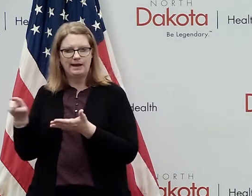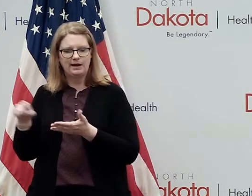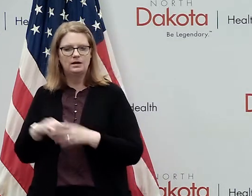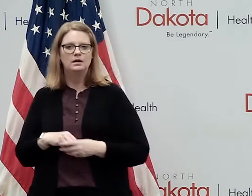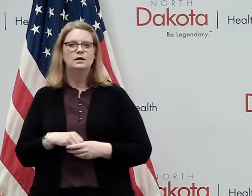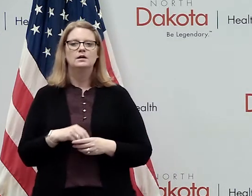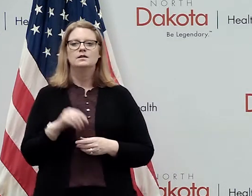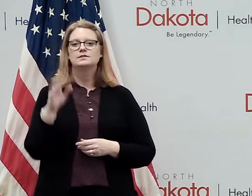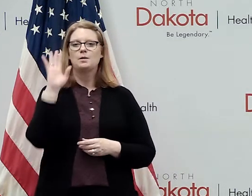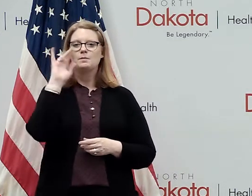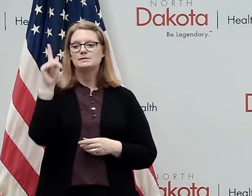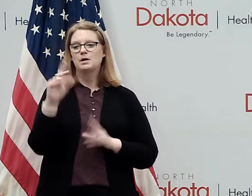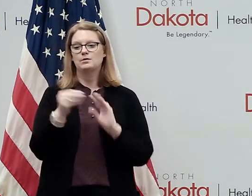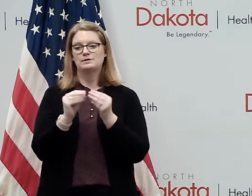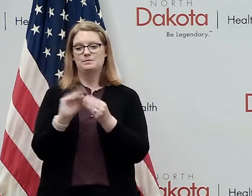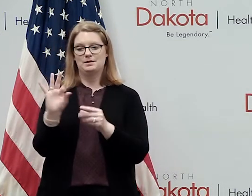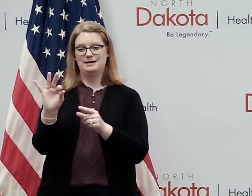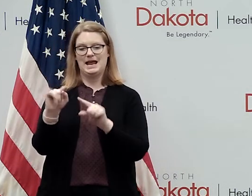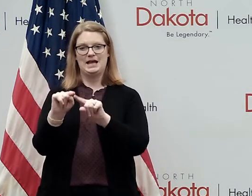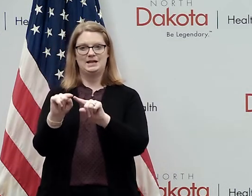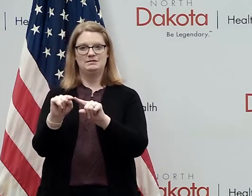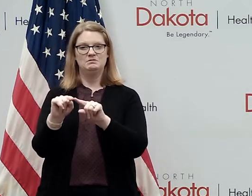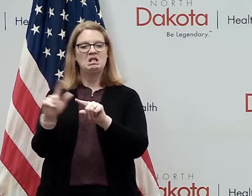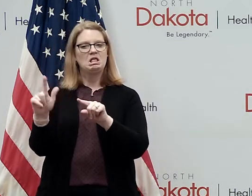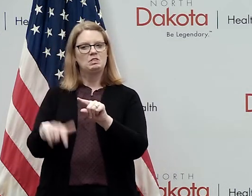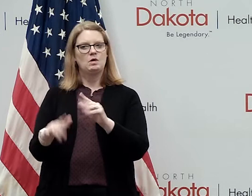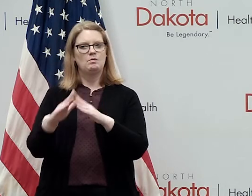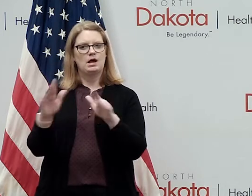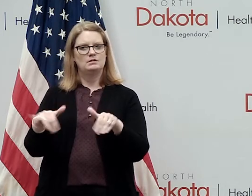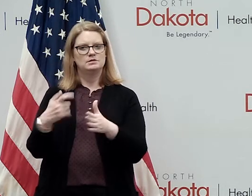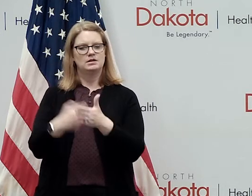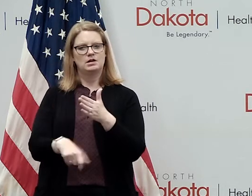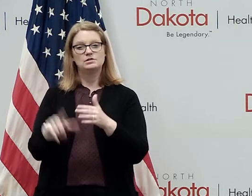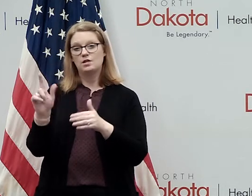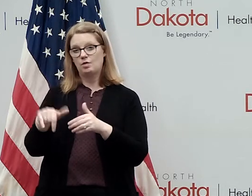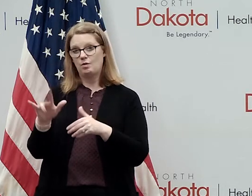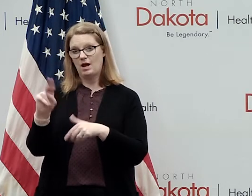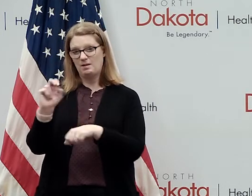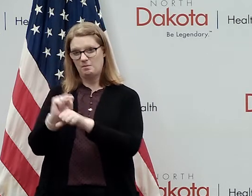at number 9 was highlighted for low housing costs and low unemployment rate.